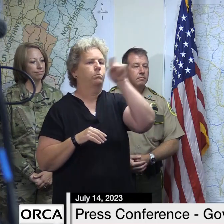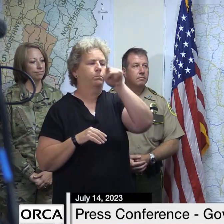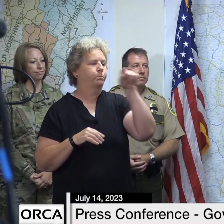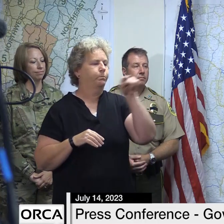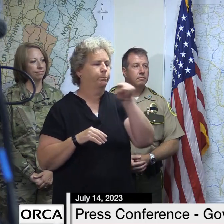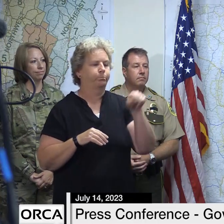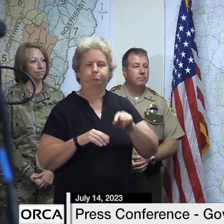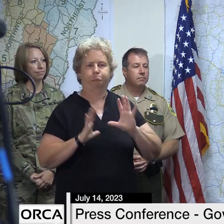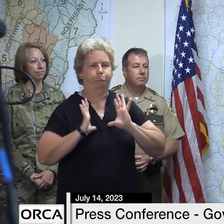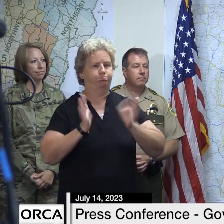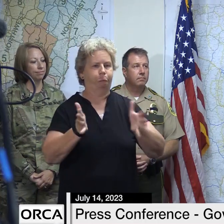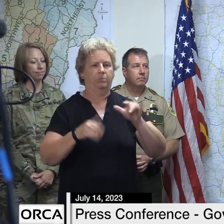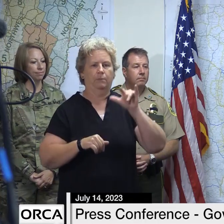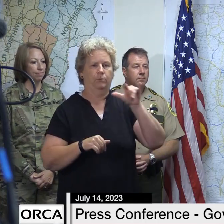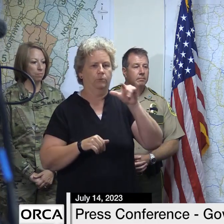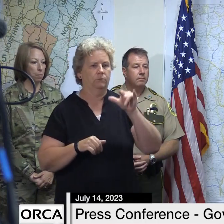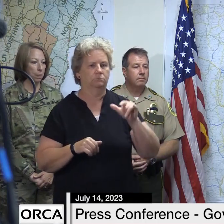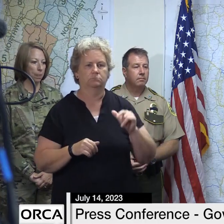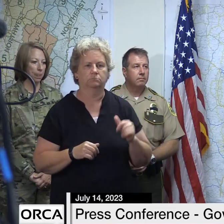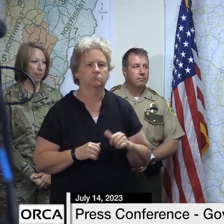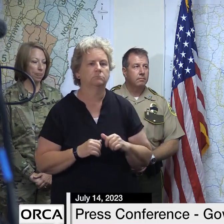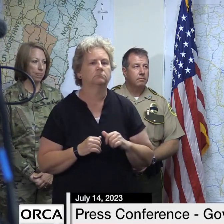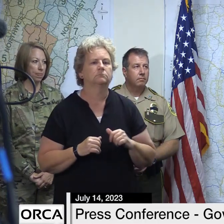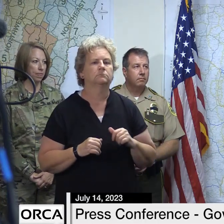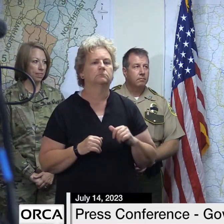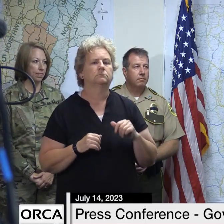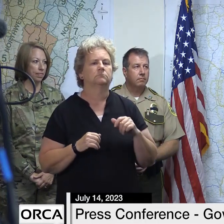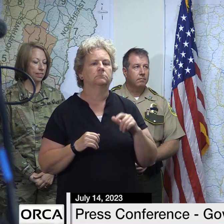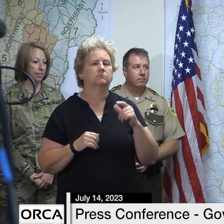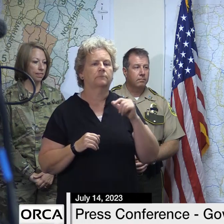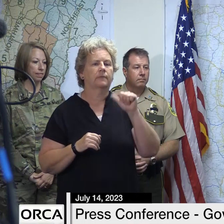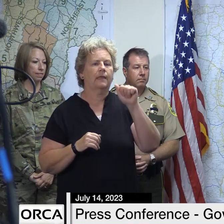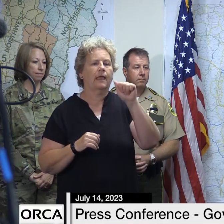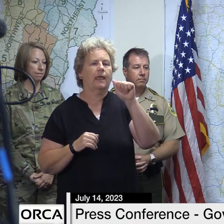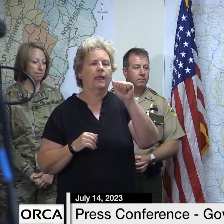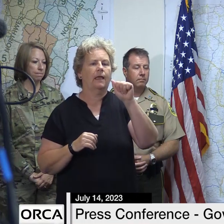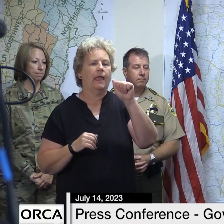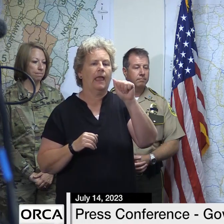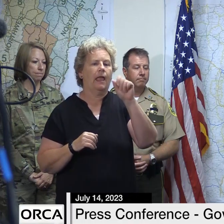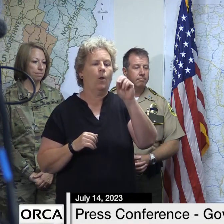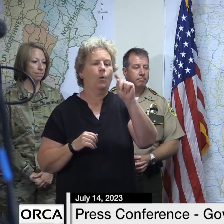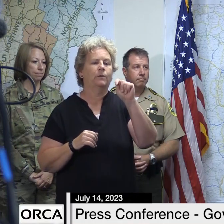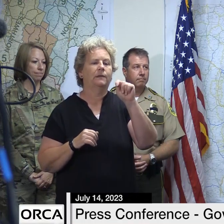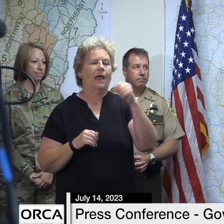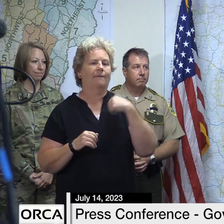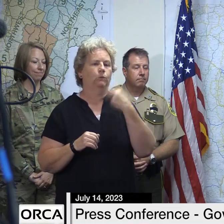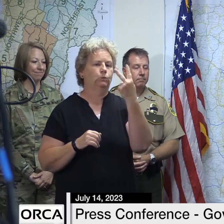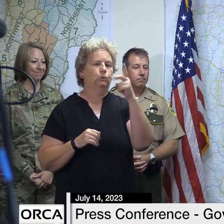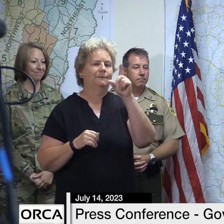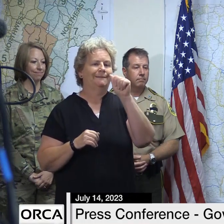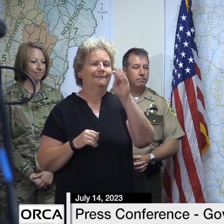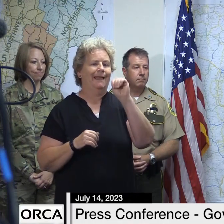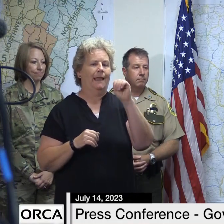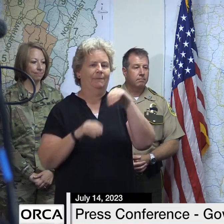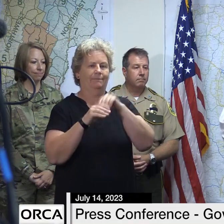the 2 AOT-owned dams have no issues at this time. Thank you.